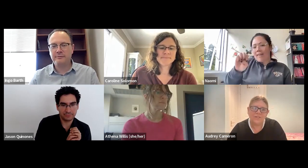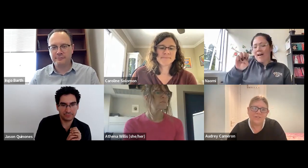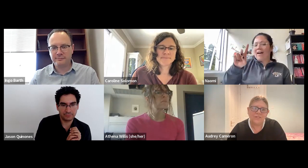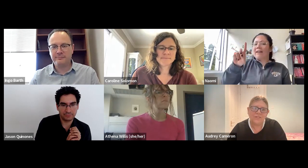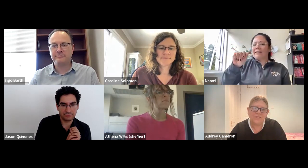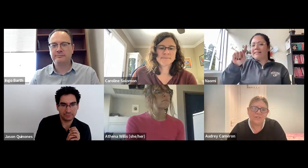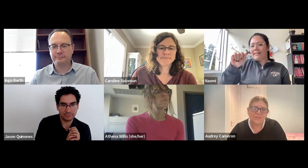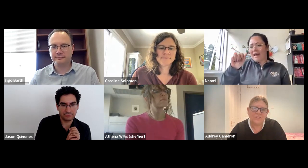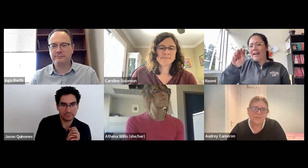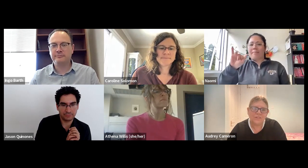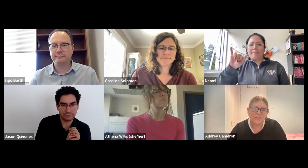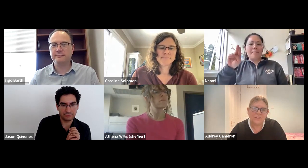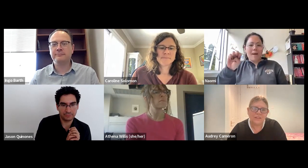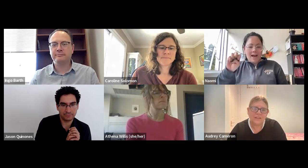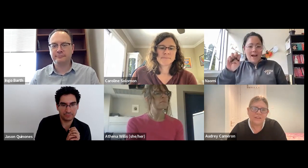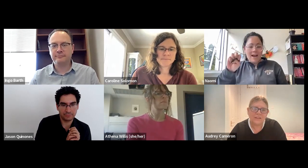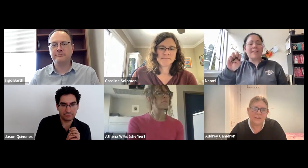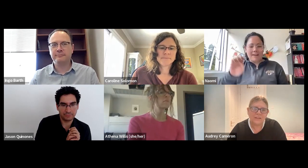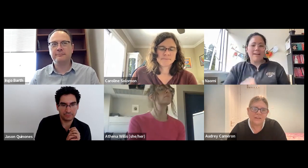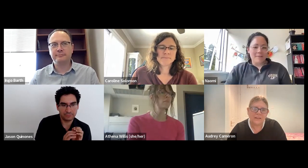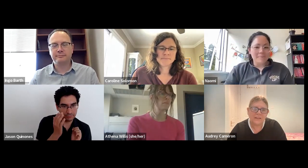for a group called the Data Mine.